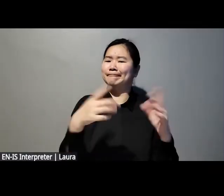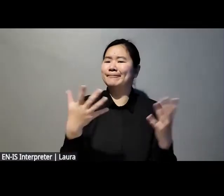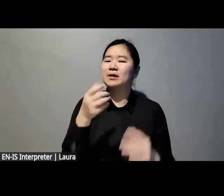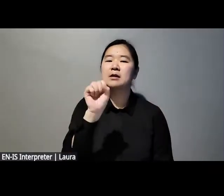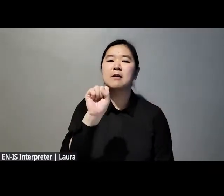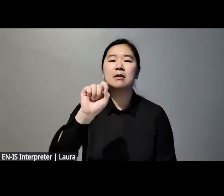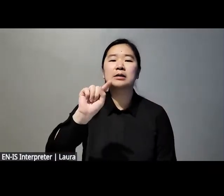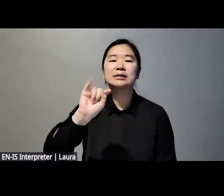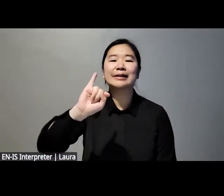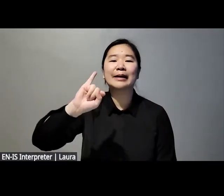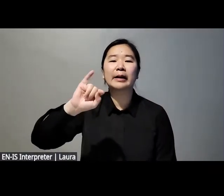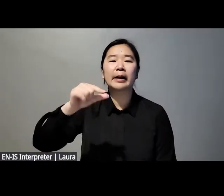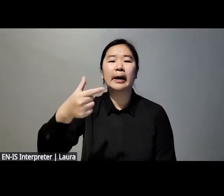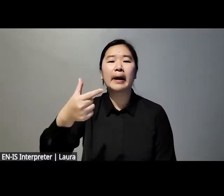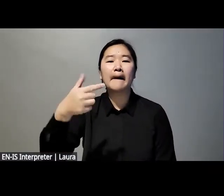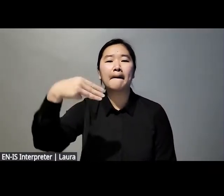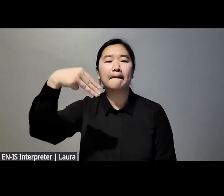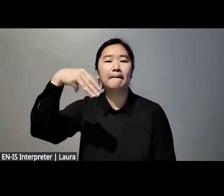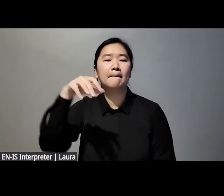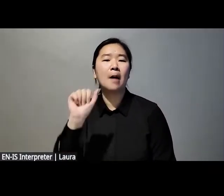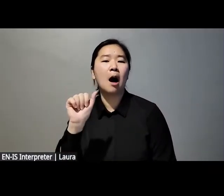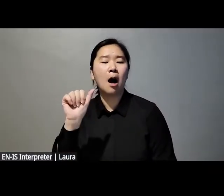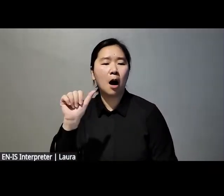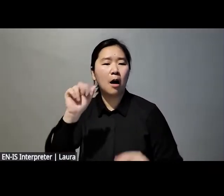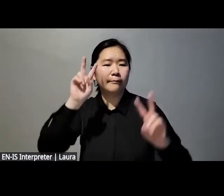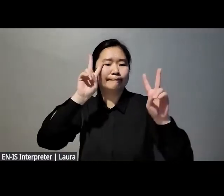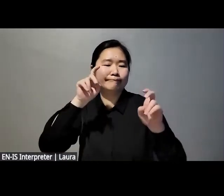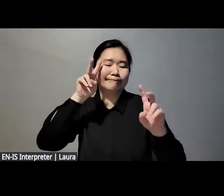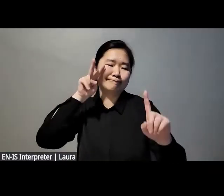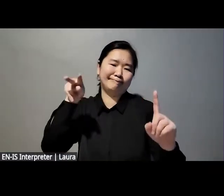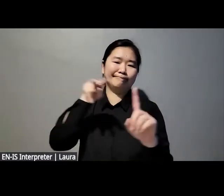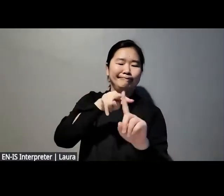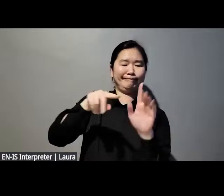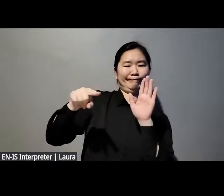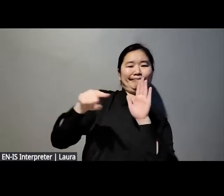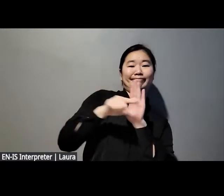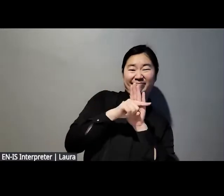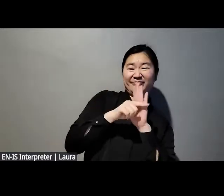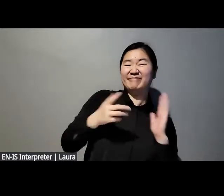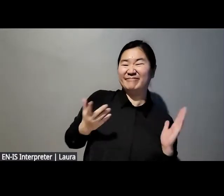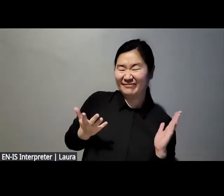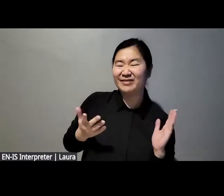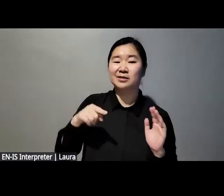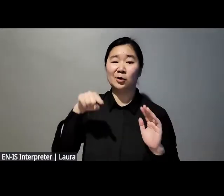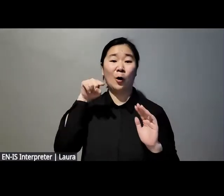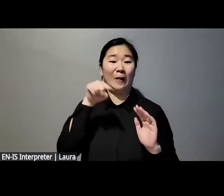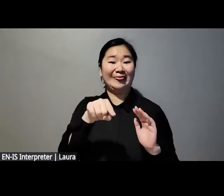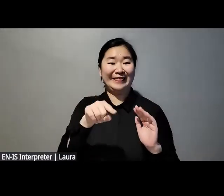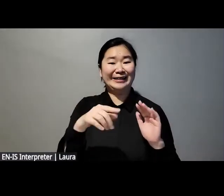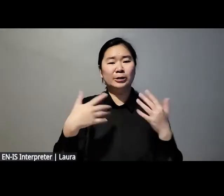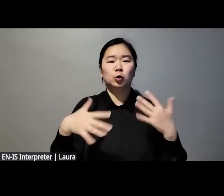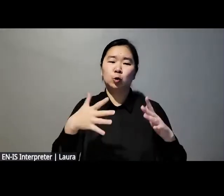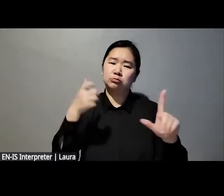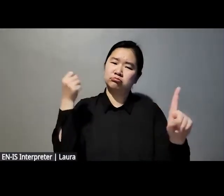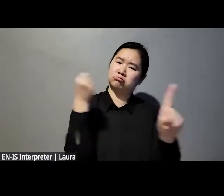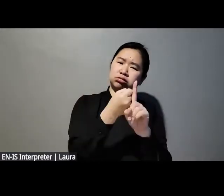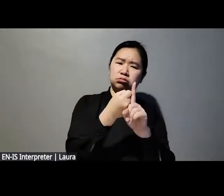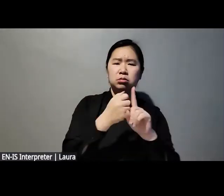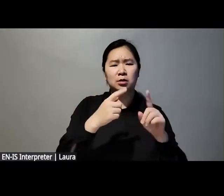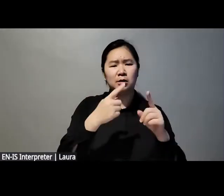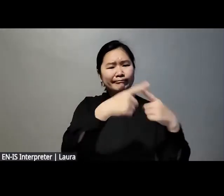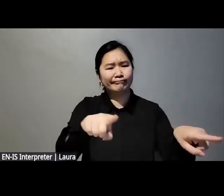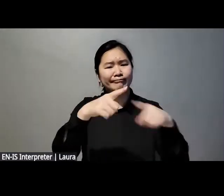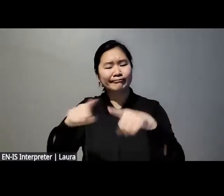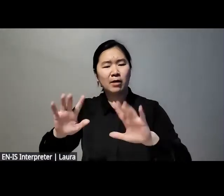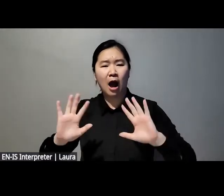The study covered different forms of stigma, of which we have the social stigma, negative attitude from